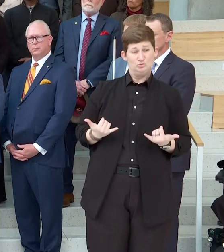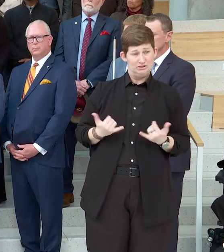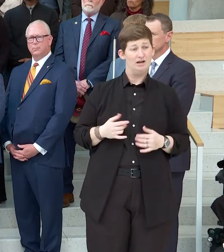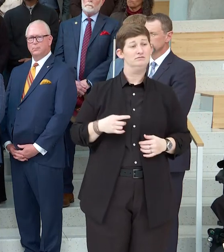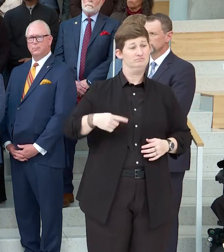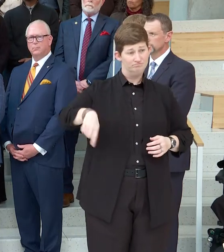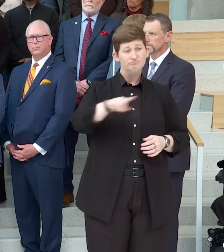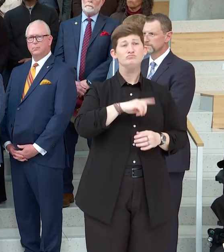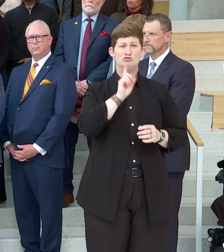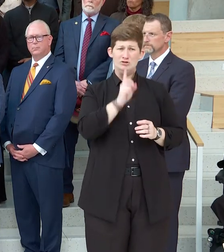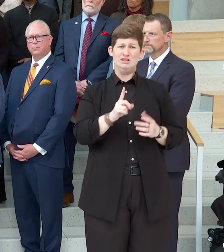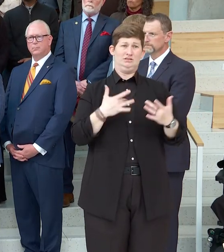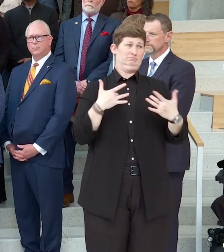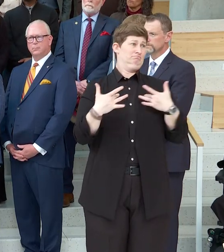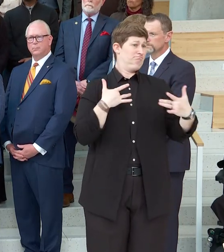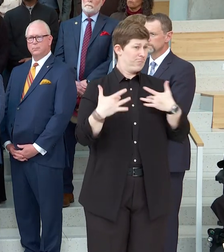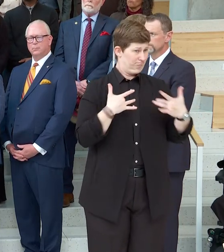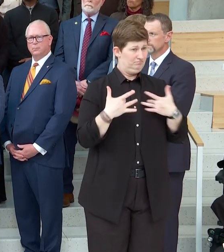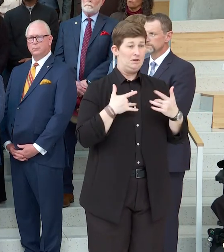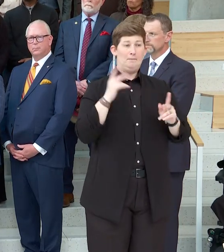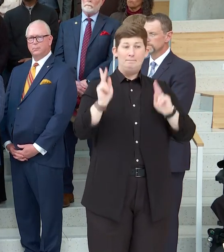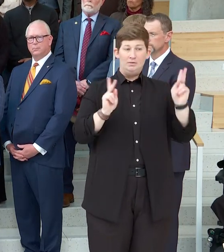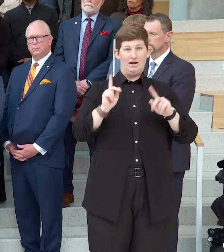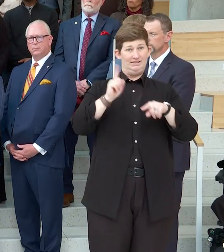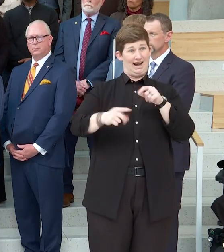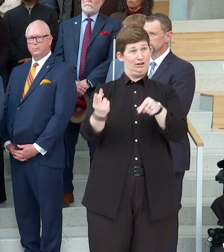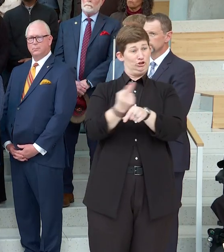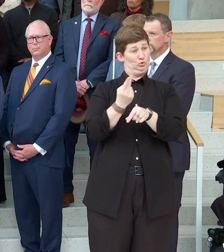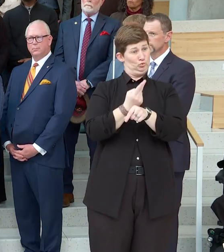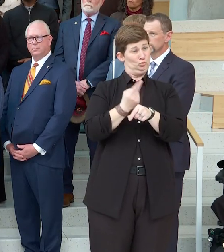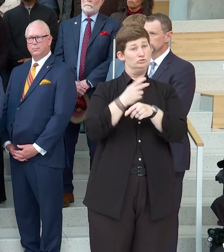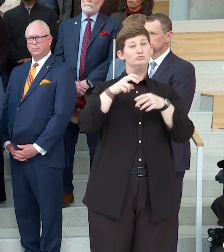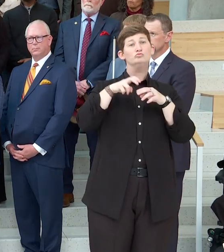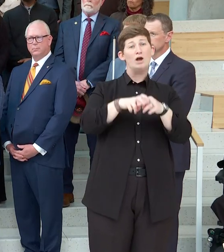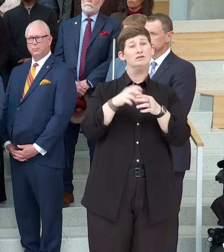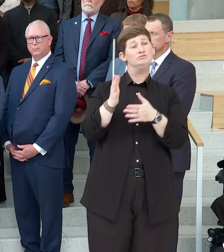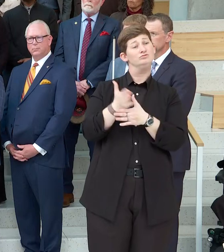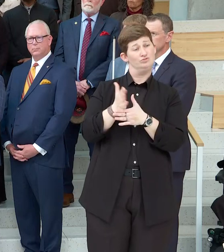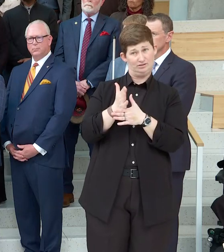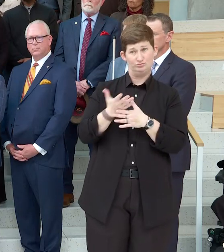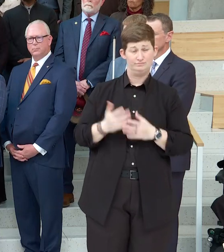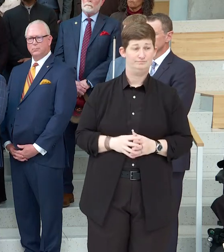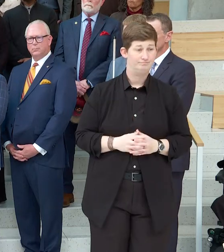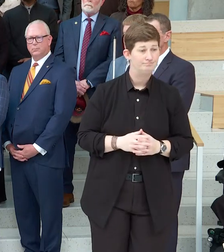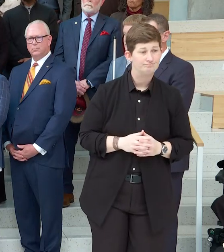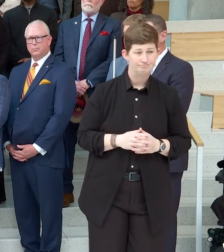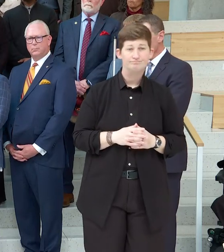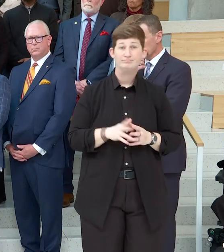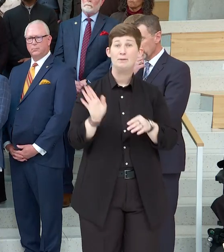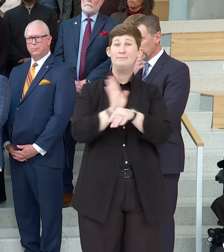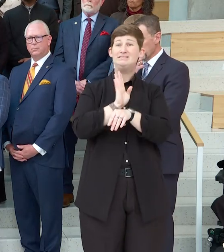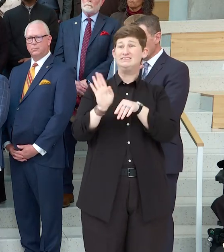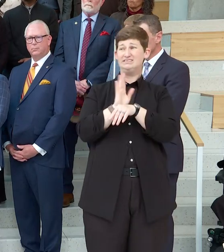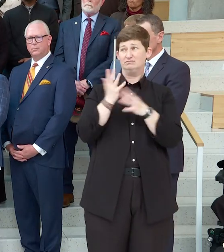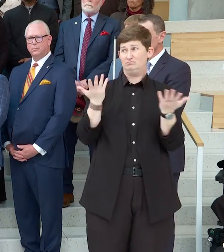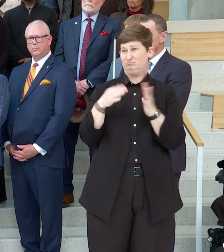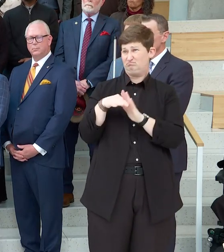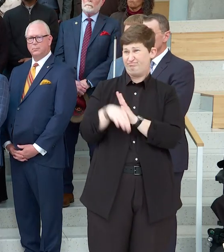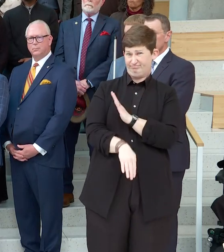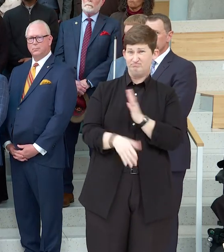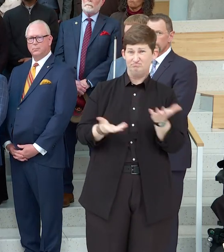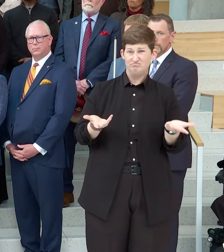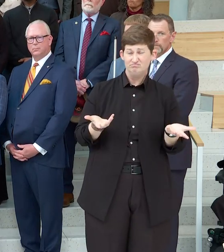if people can't use rideshare to get to them. Not everyone has a car, not everyone can drive, not everyone is